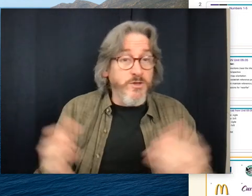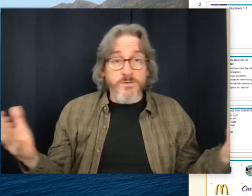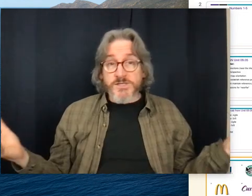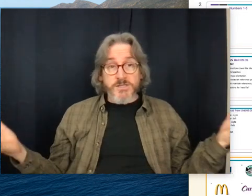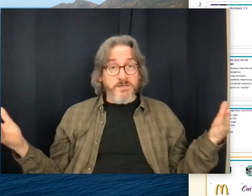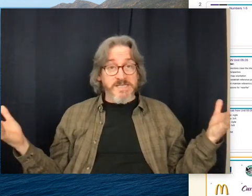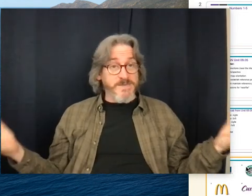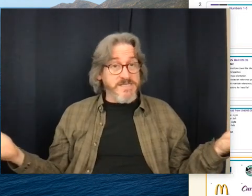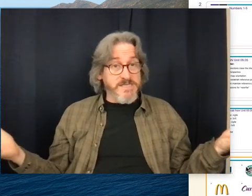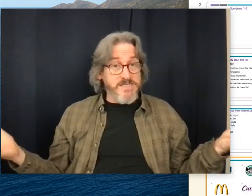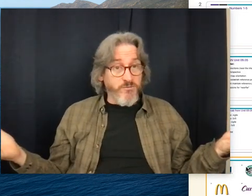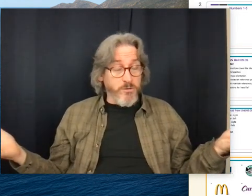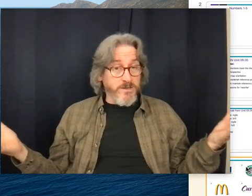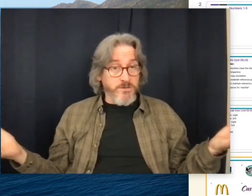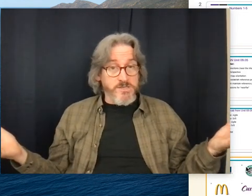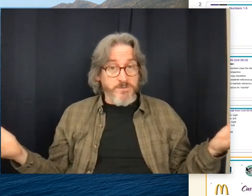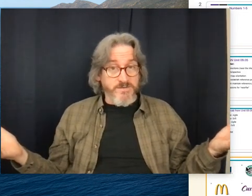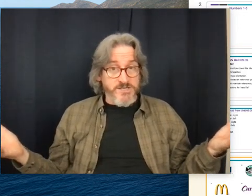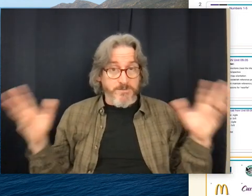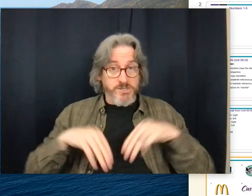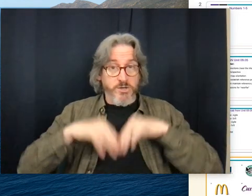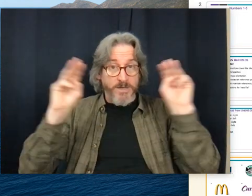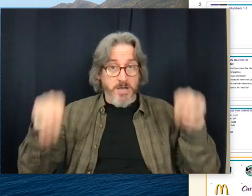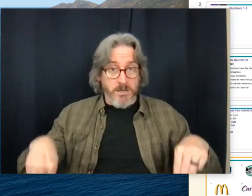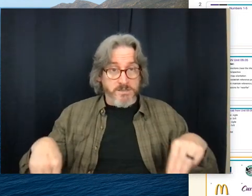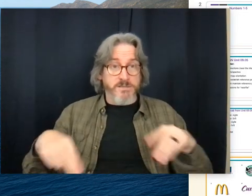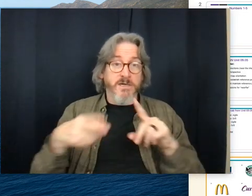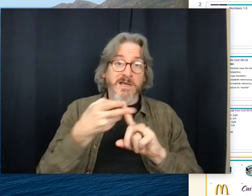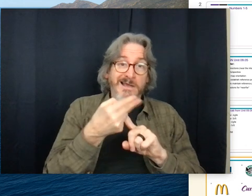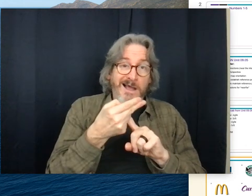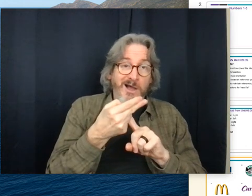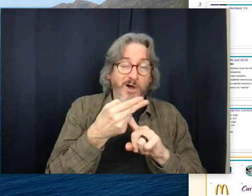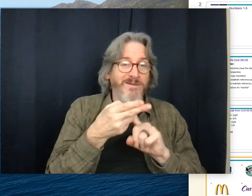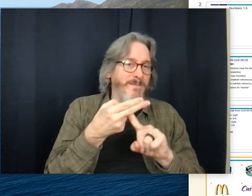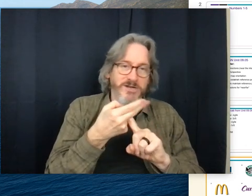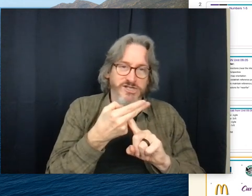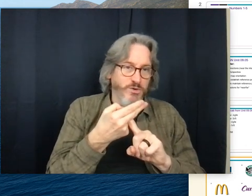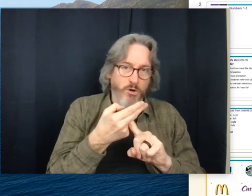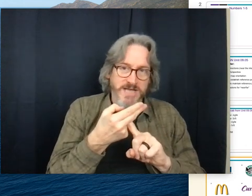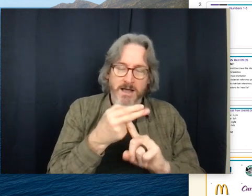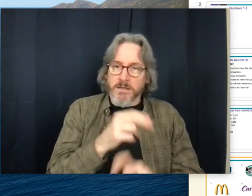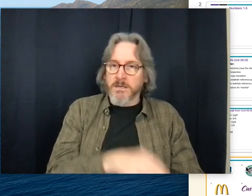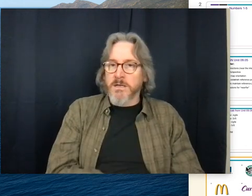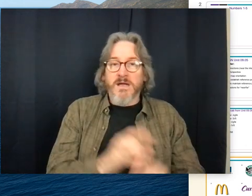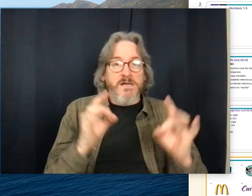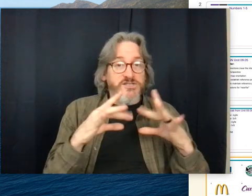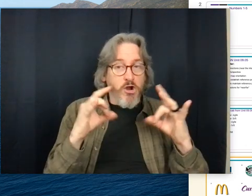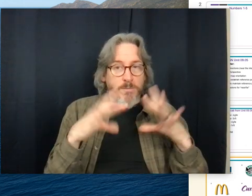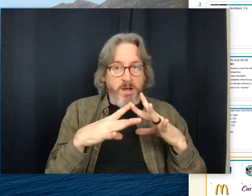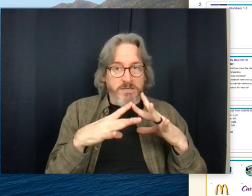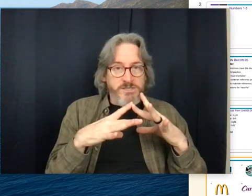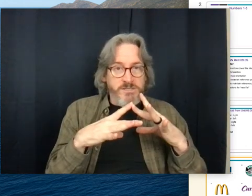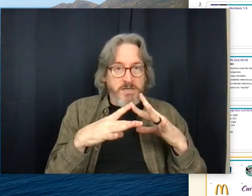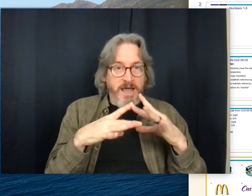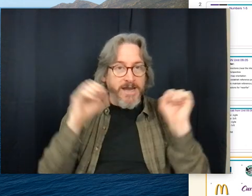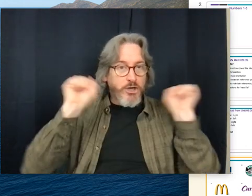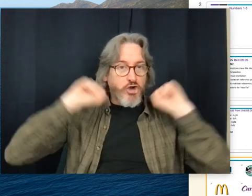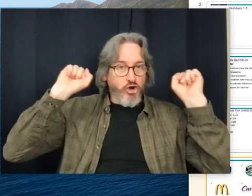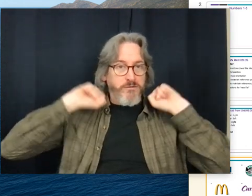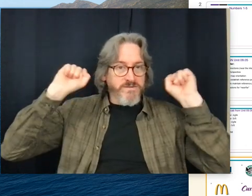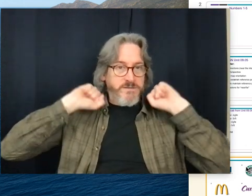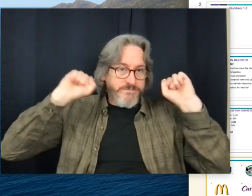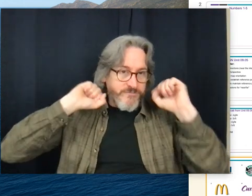We've used these businesses before. We learned those in previous chapters. So McDonald's, I'm going to just do hotel, Starbucks,